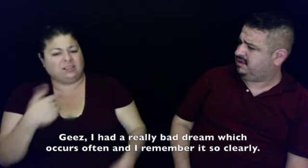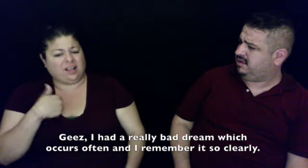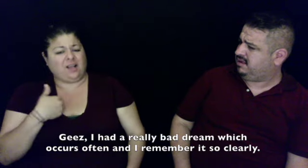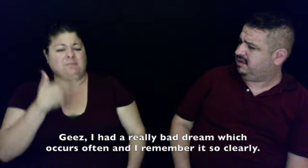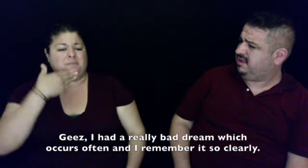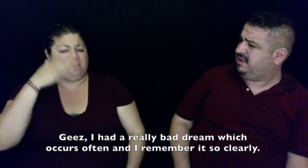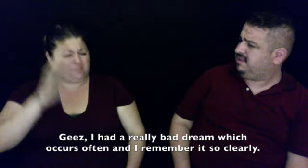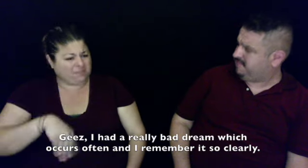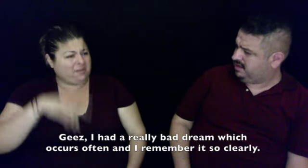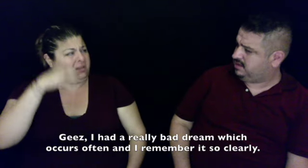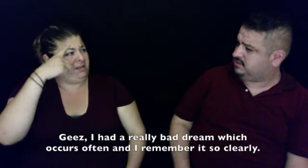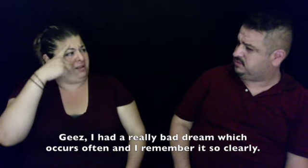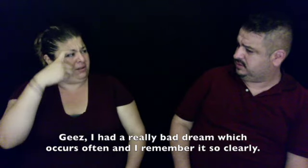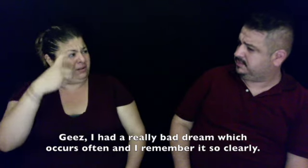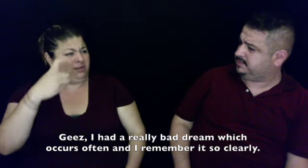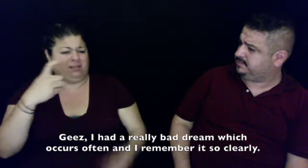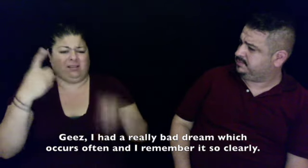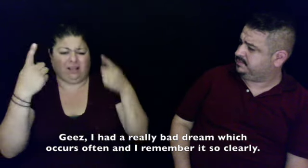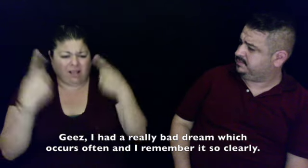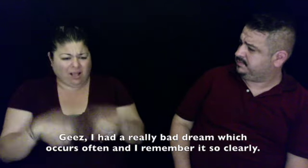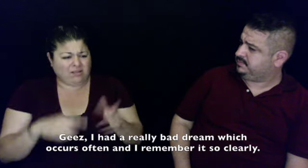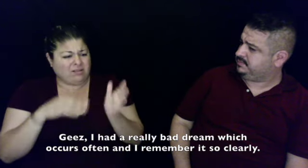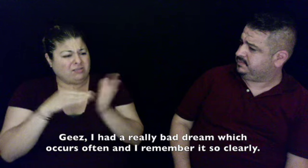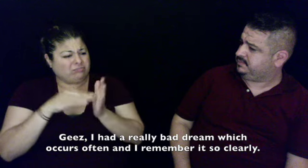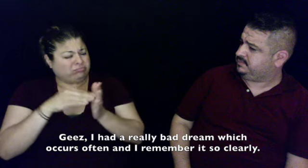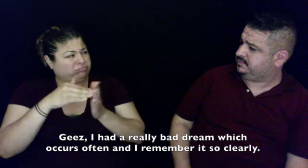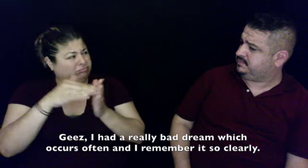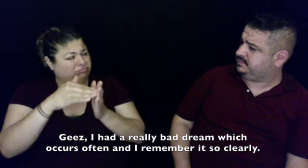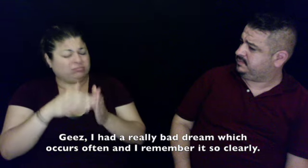Geez, I had a really bad dream, which occurs often, and I remember it so clearly.